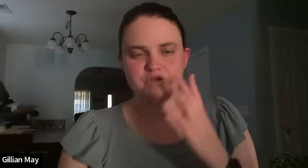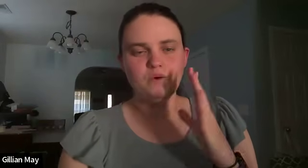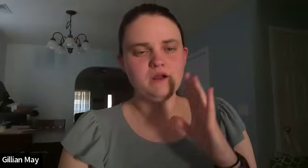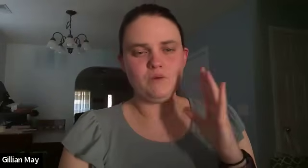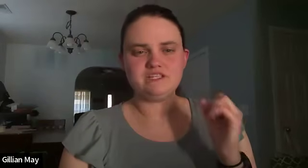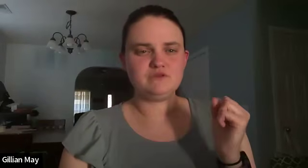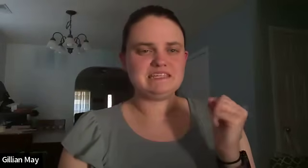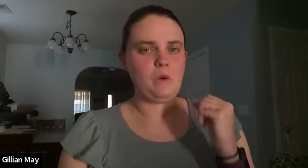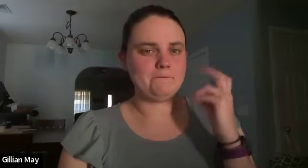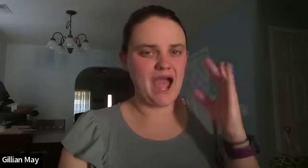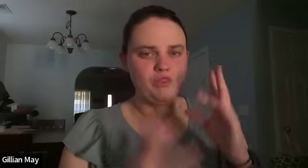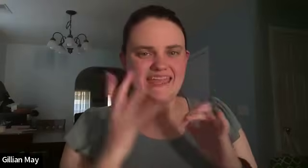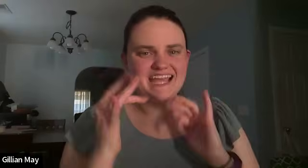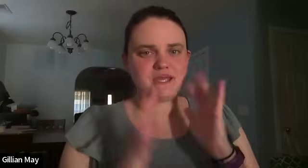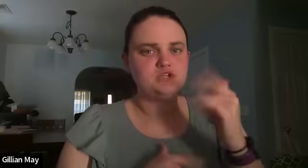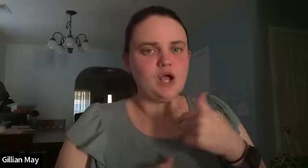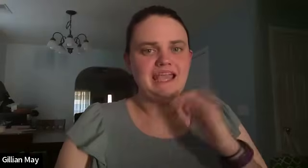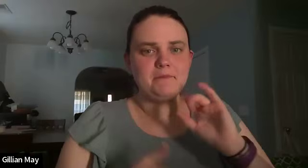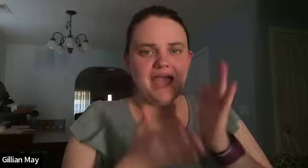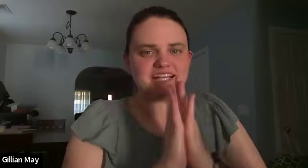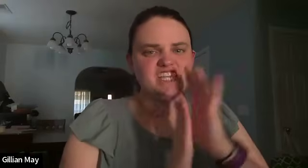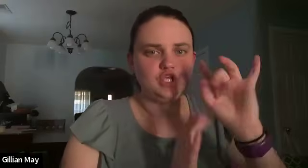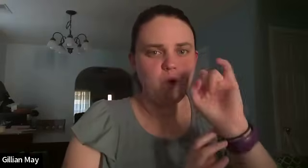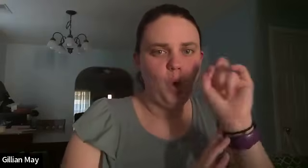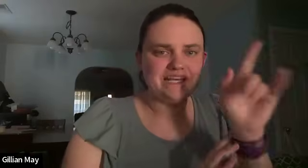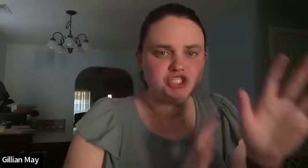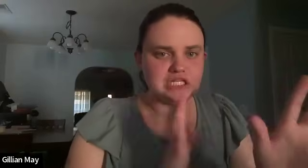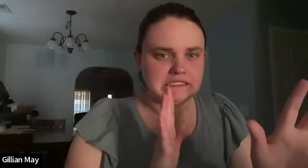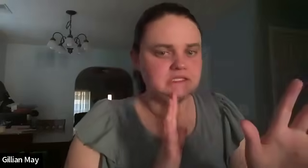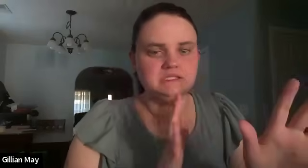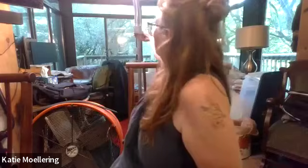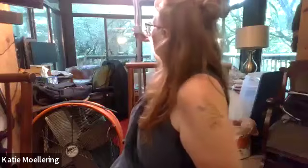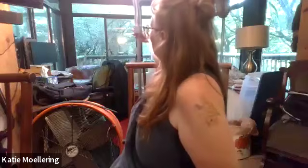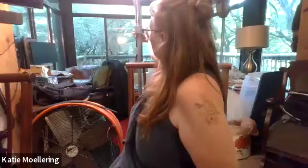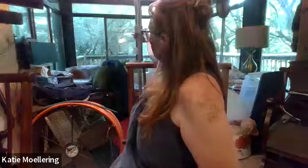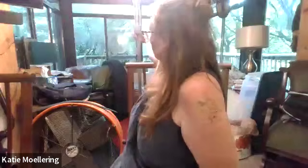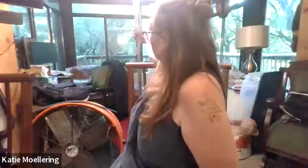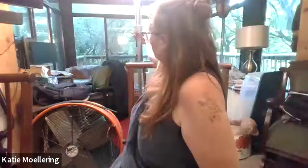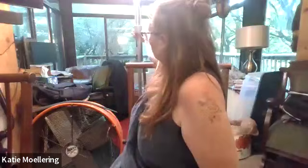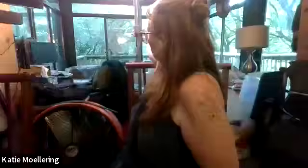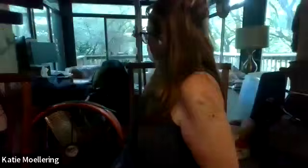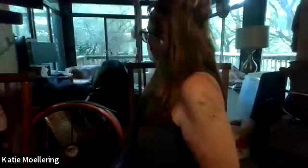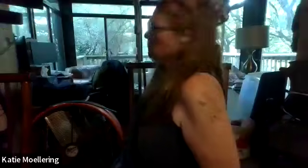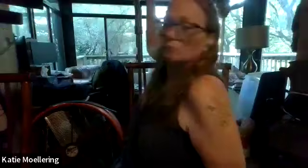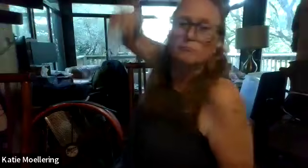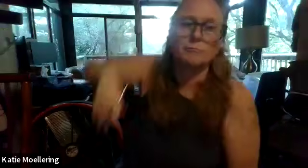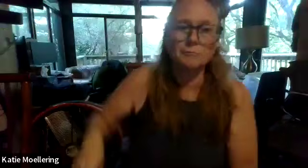don't want to always do this whole mouthing as I'm talking. I'm asking you a question. It's more so you want it to be